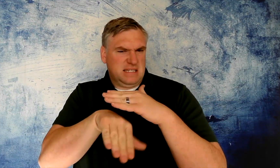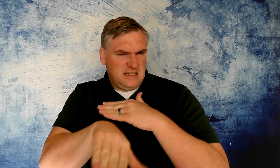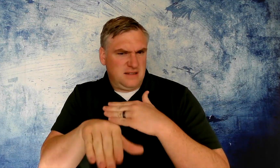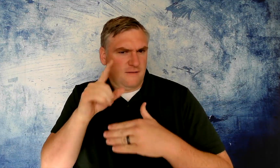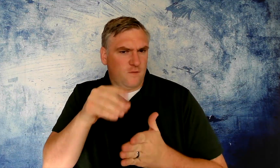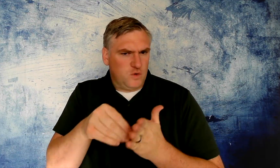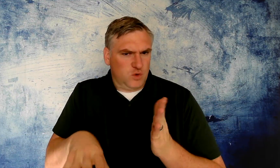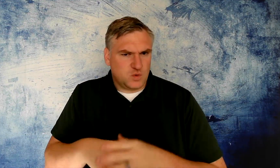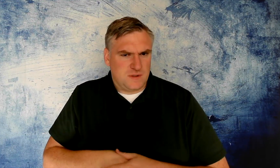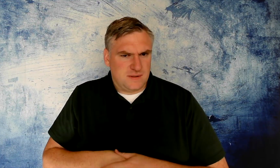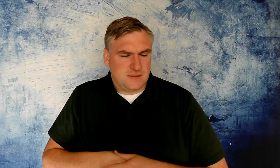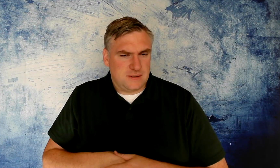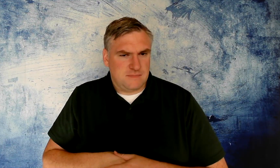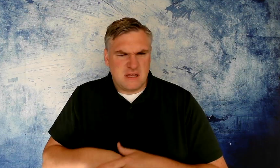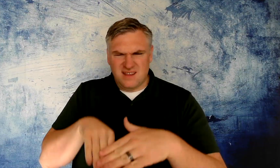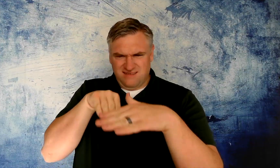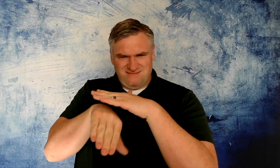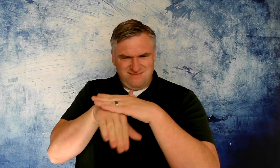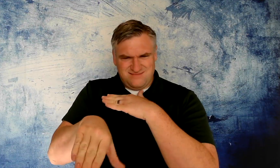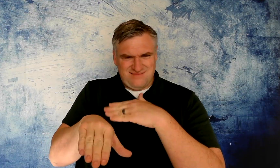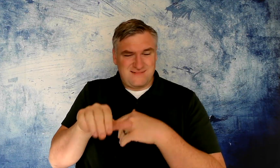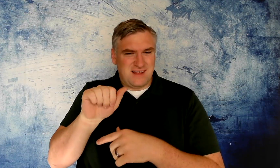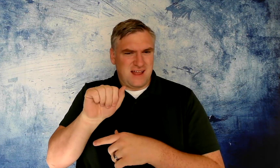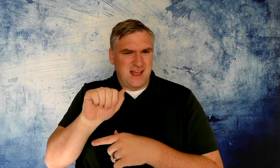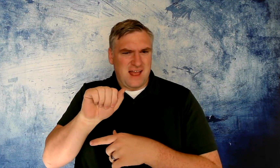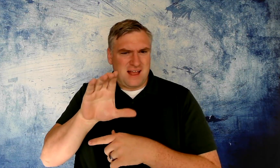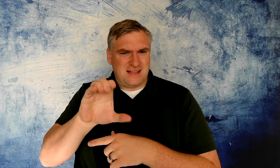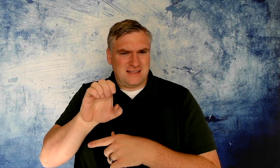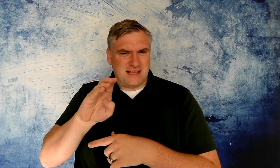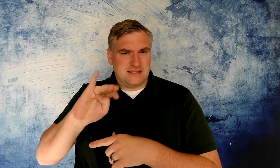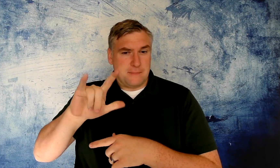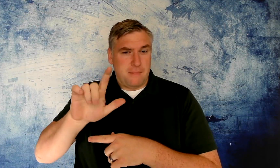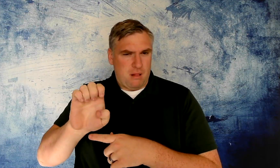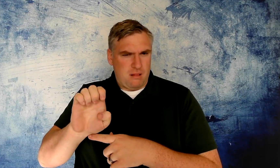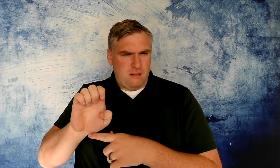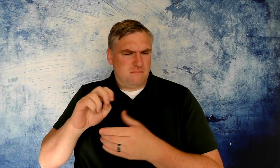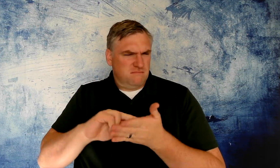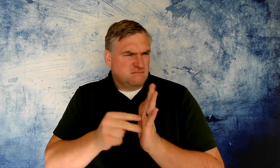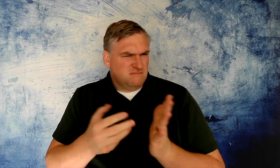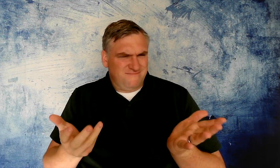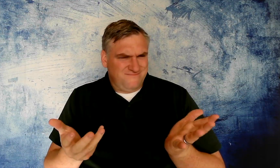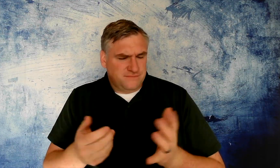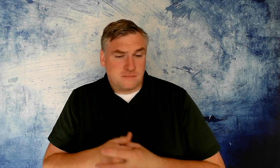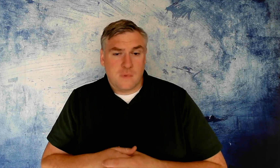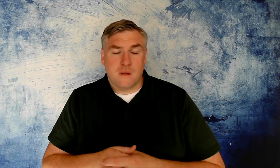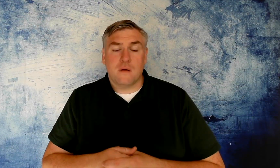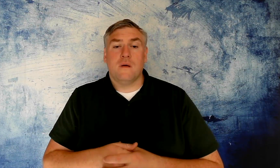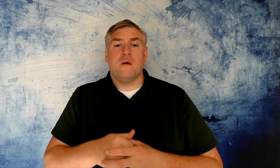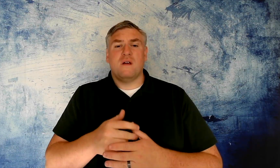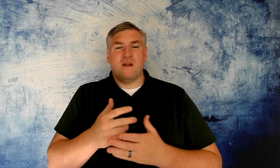Does it feel accessible for students? So accessible, really what does that